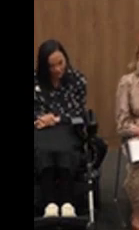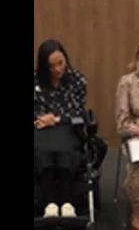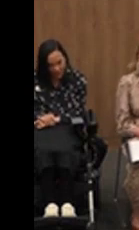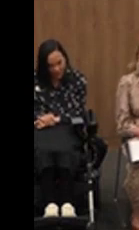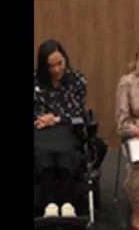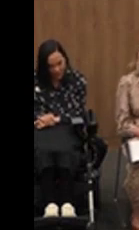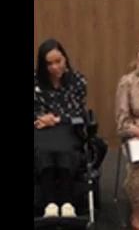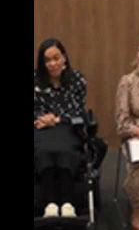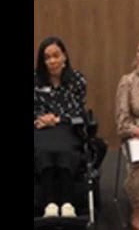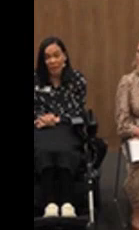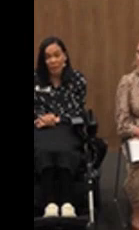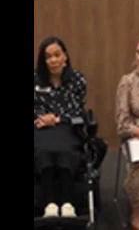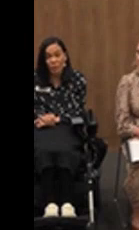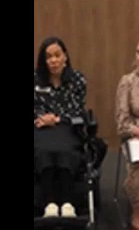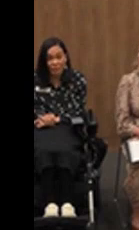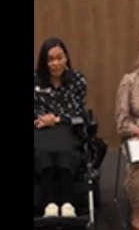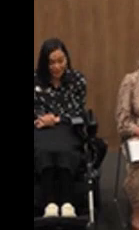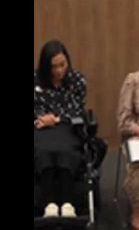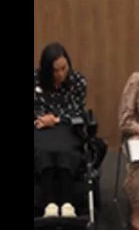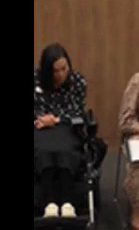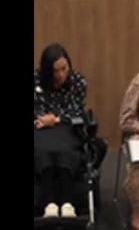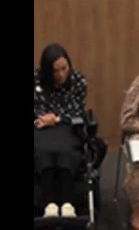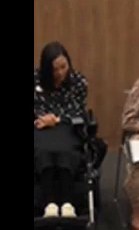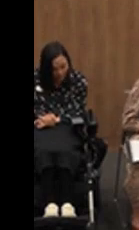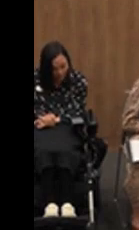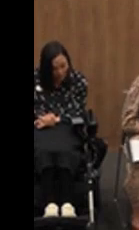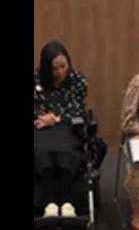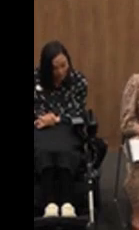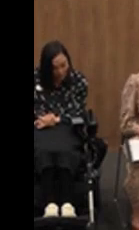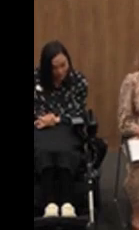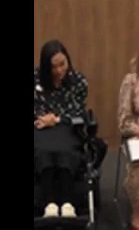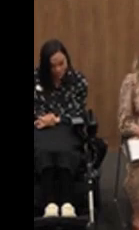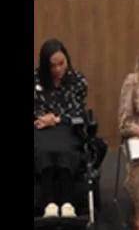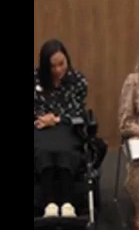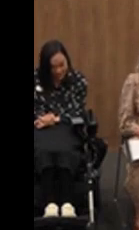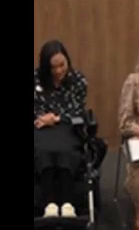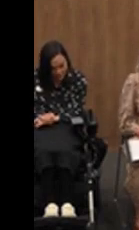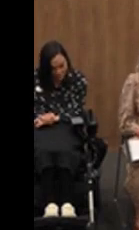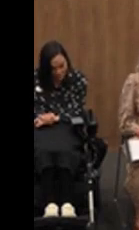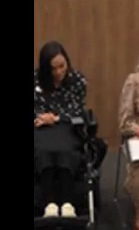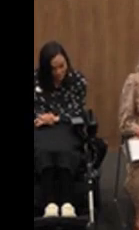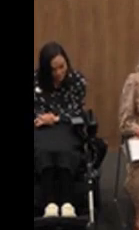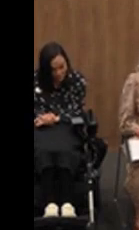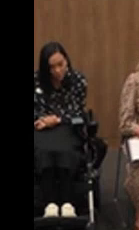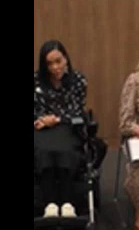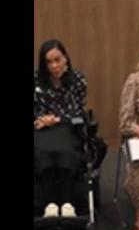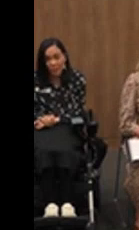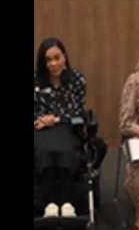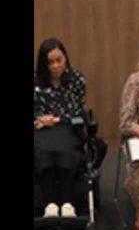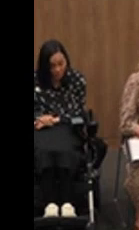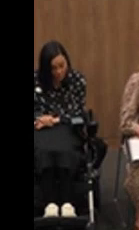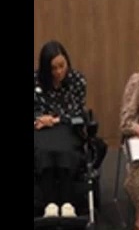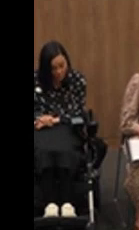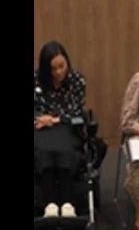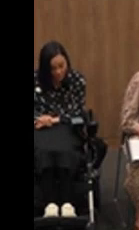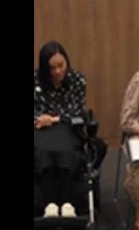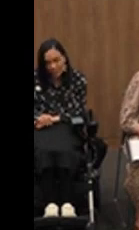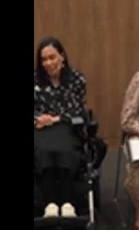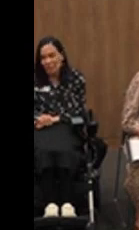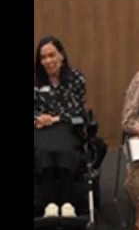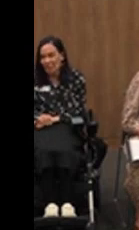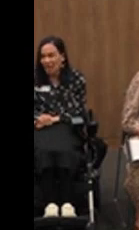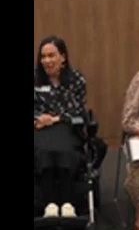complete it online, and there is a paper form available. I'll just give you a moment to scan the code, or if you prefer a paper